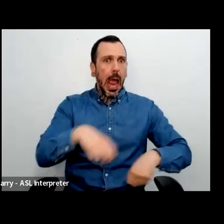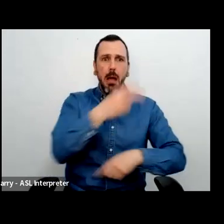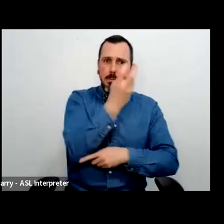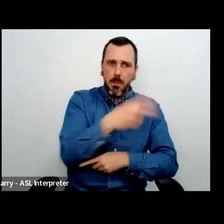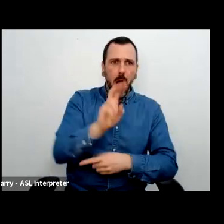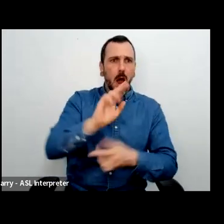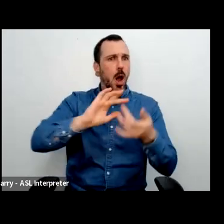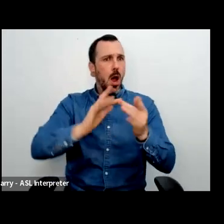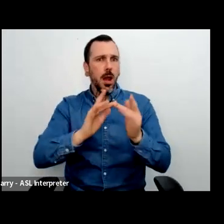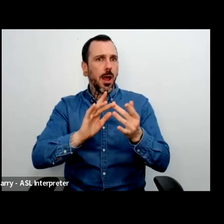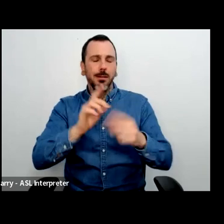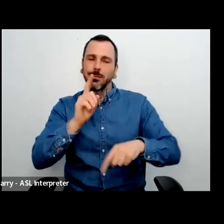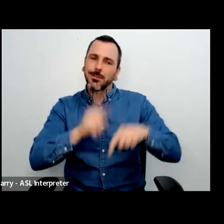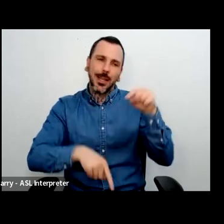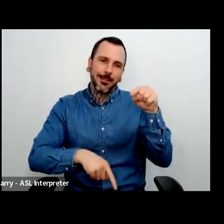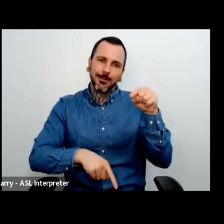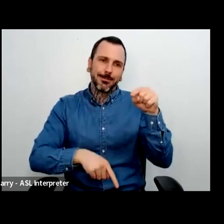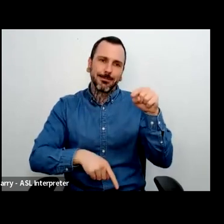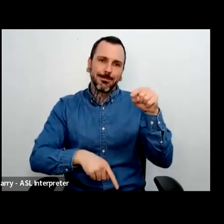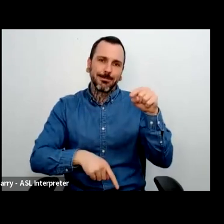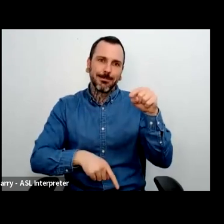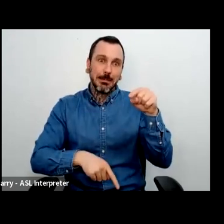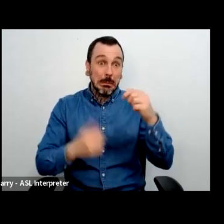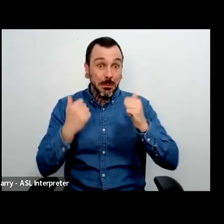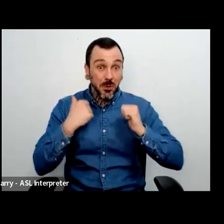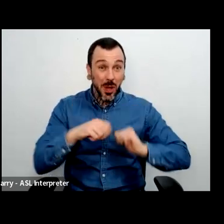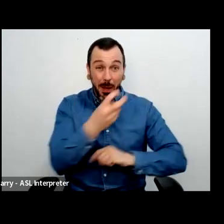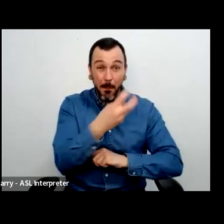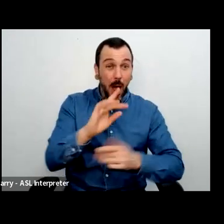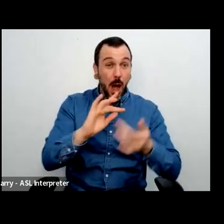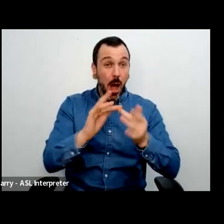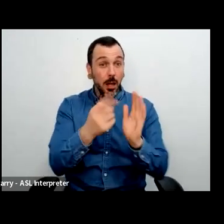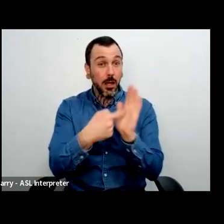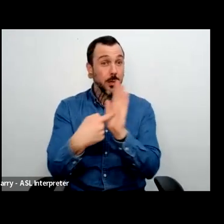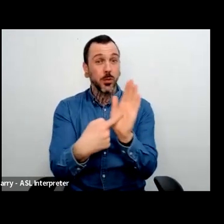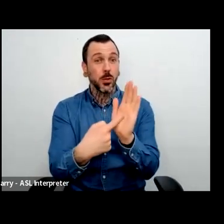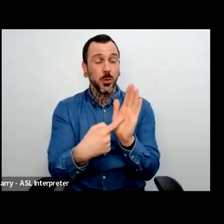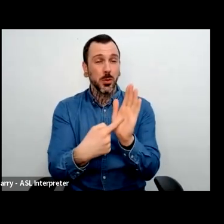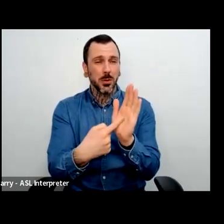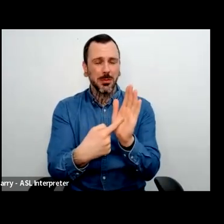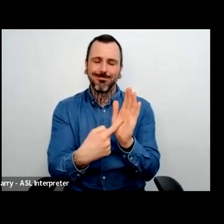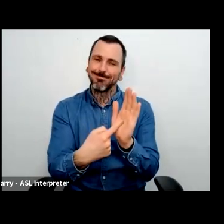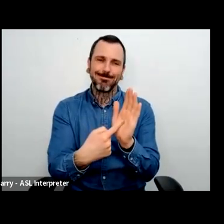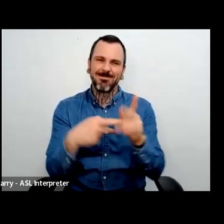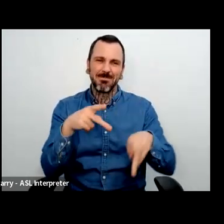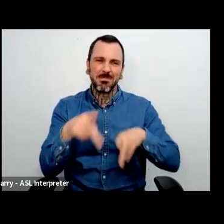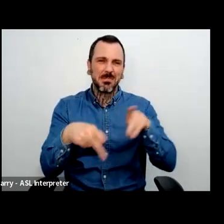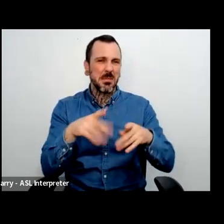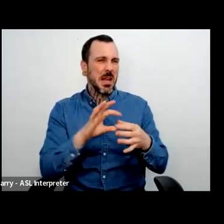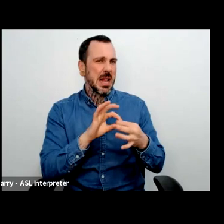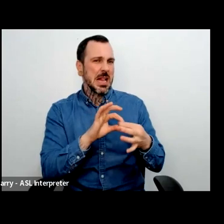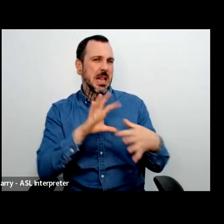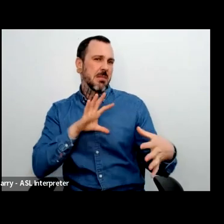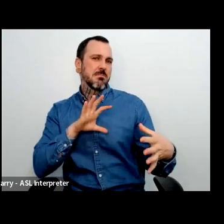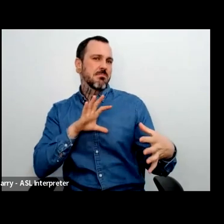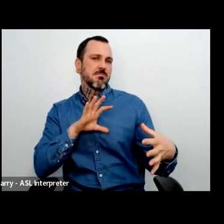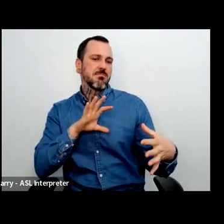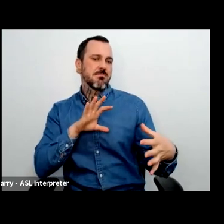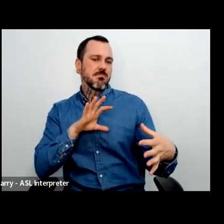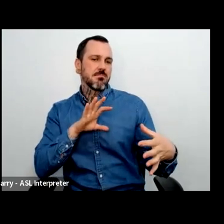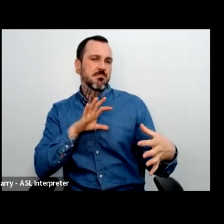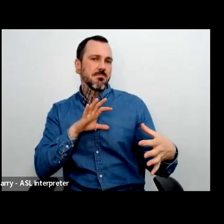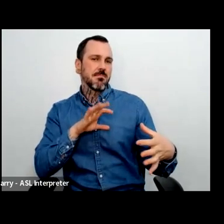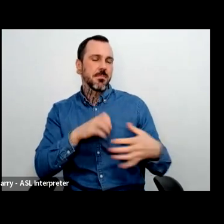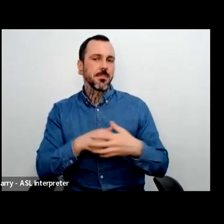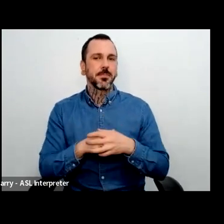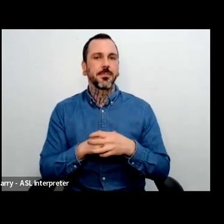97% of what is made does not translate to this flat screen because it misses people. And I think that